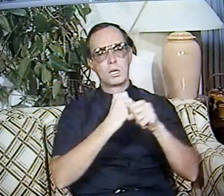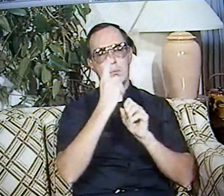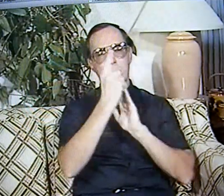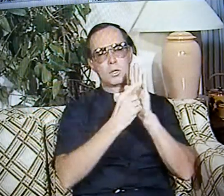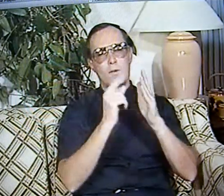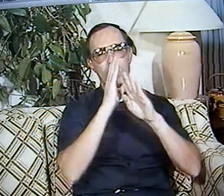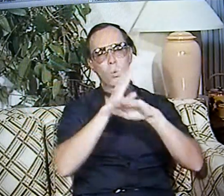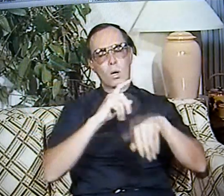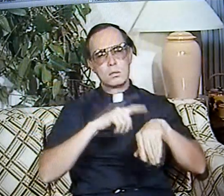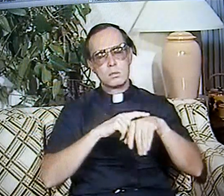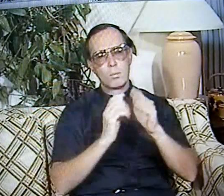in novitiate.